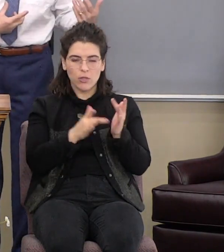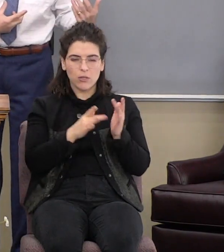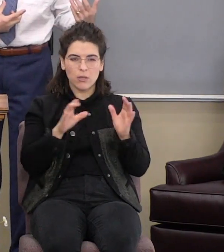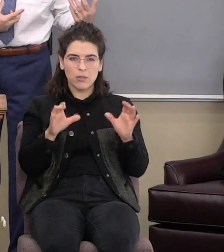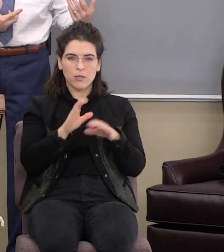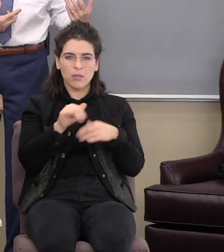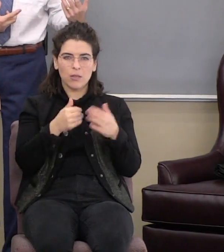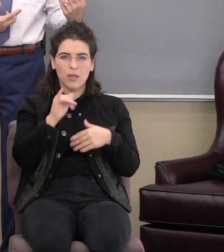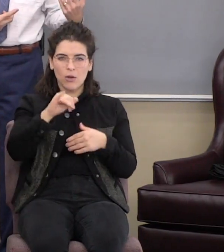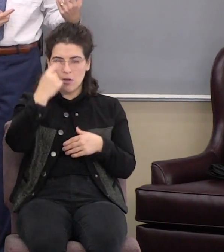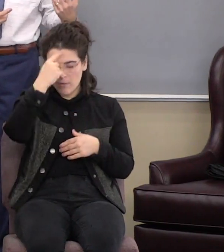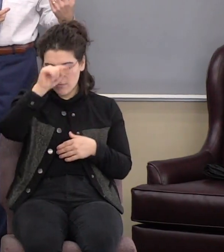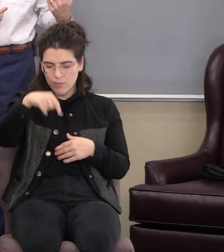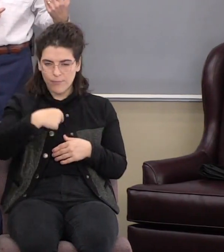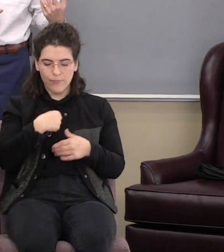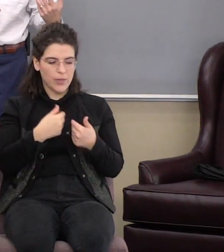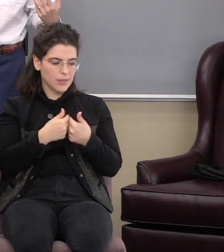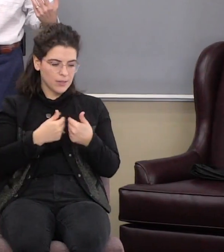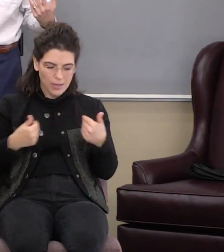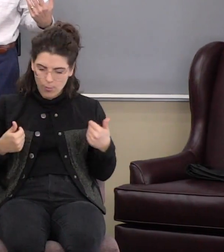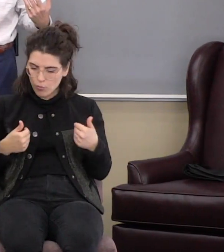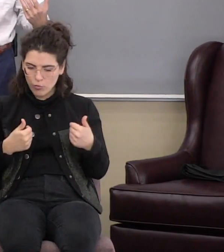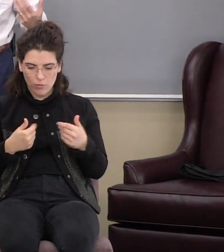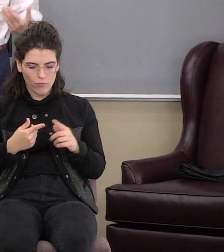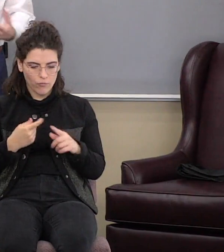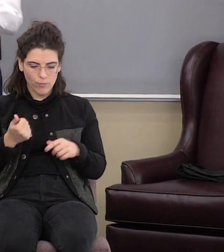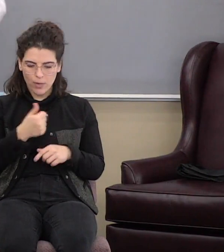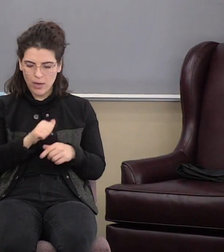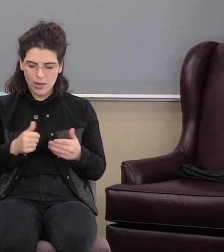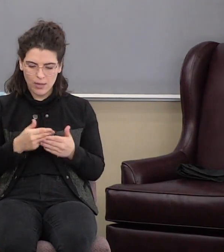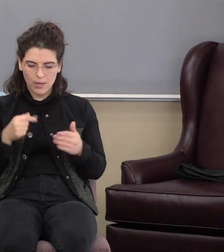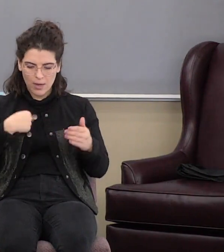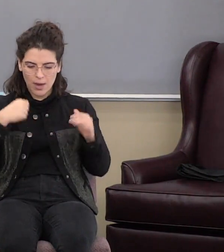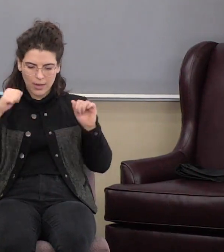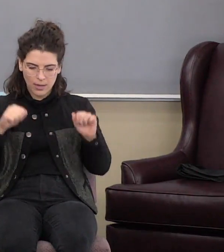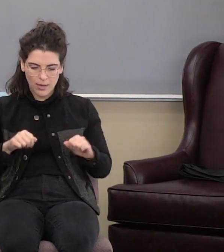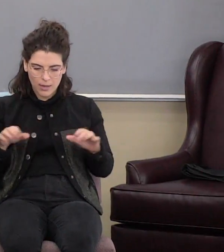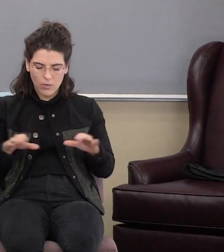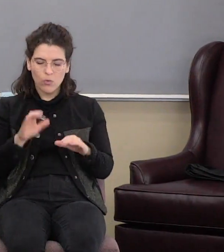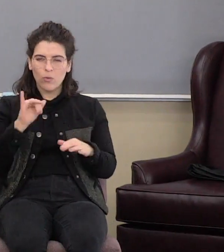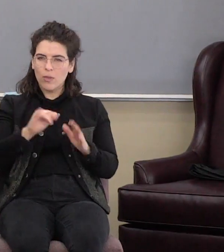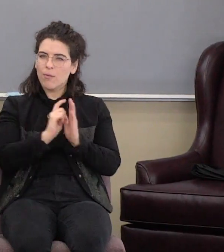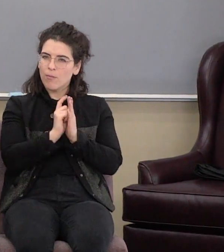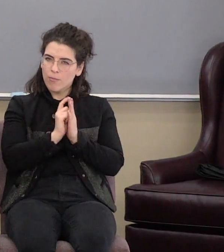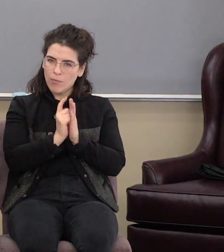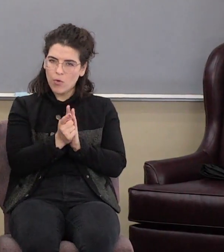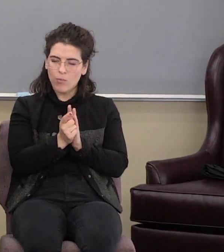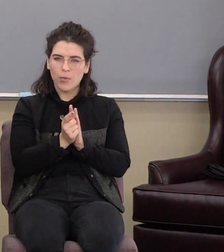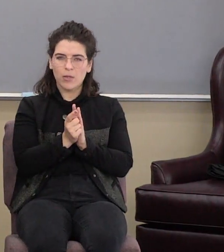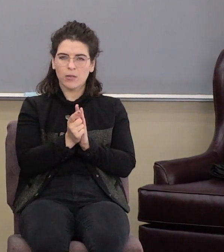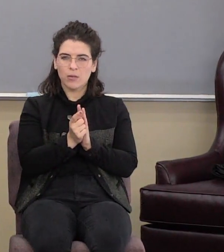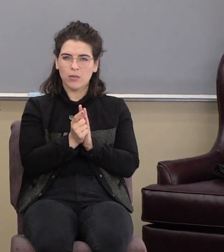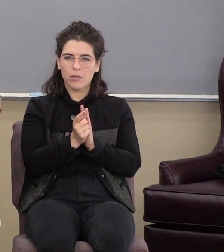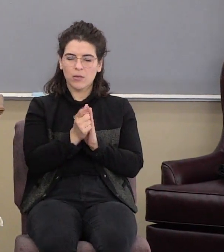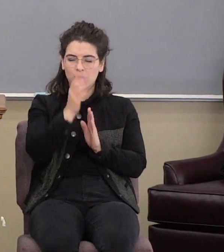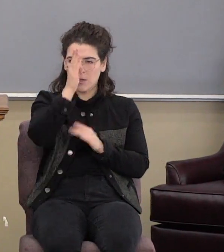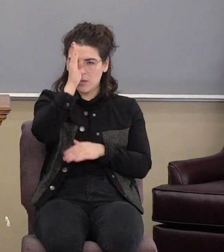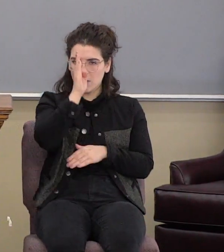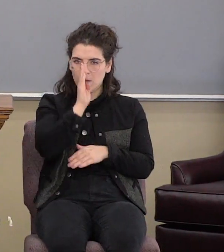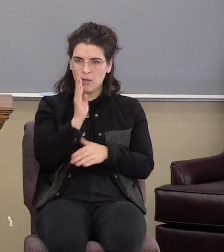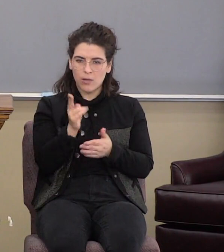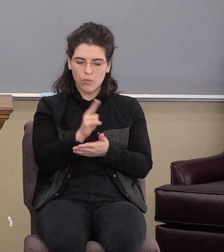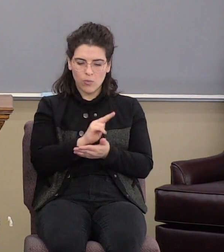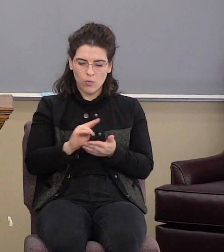apart from anything I could ever do, in that instant, God the Holy